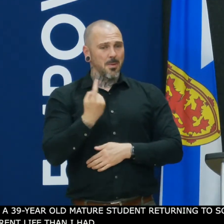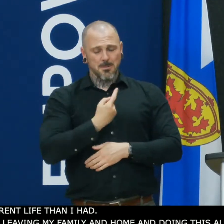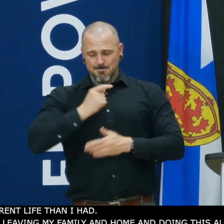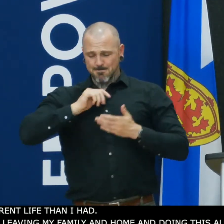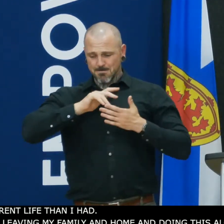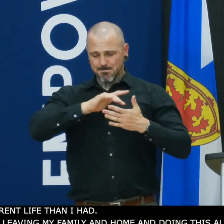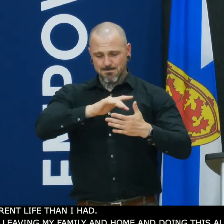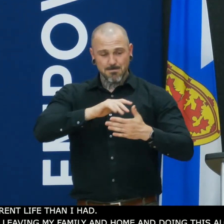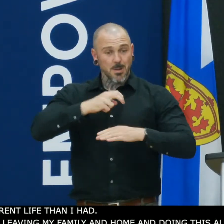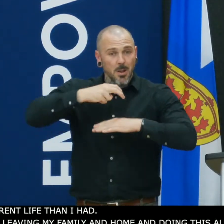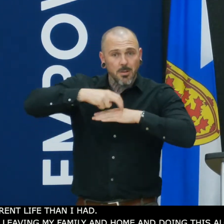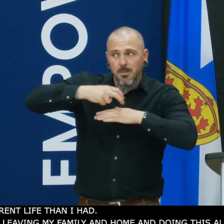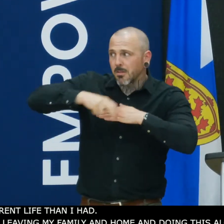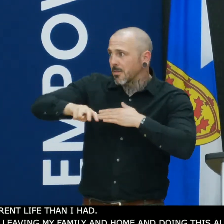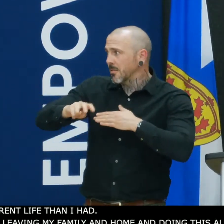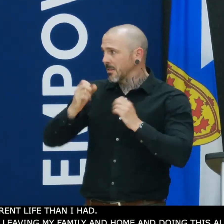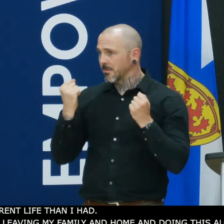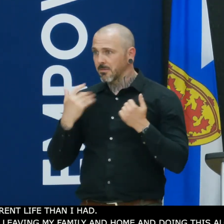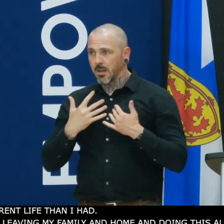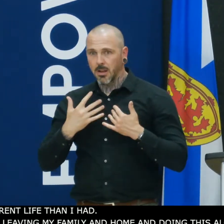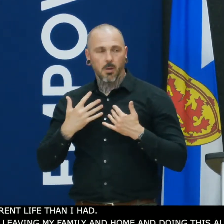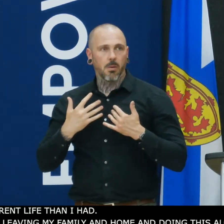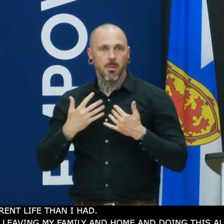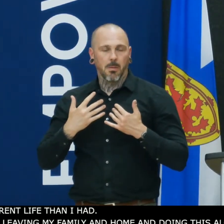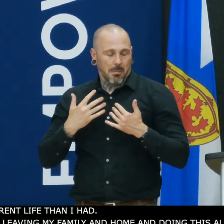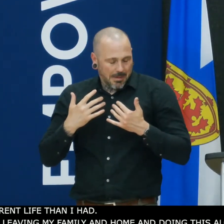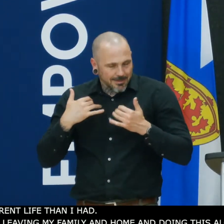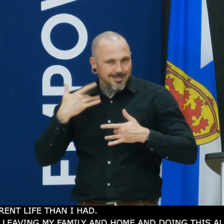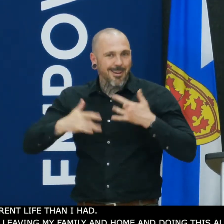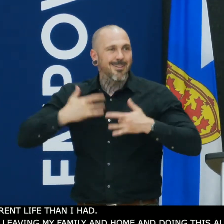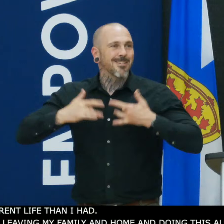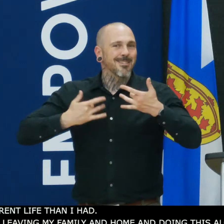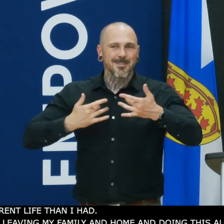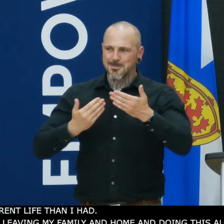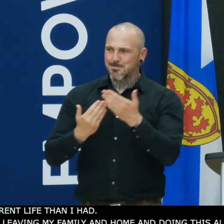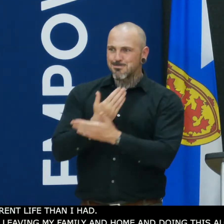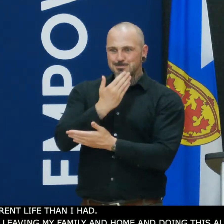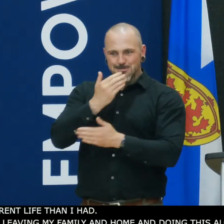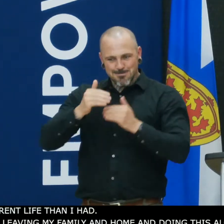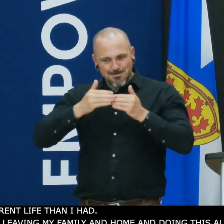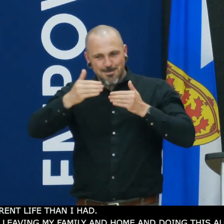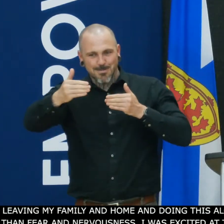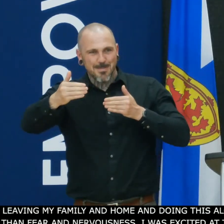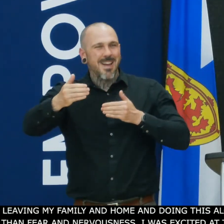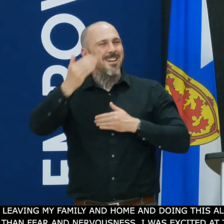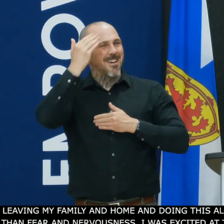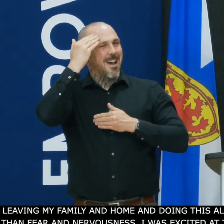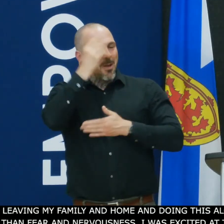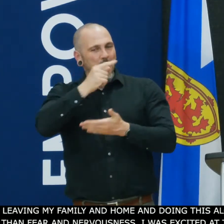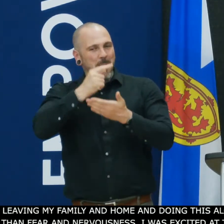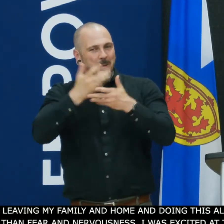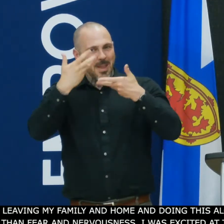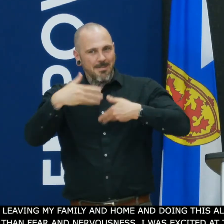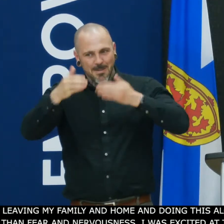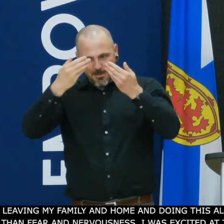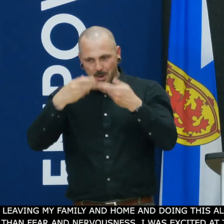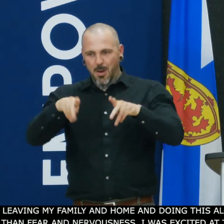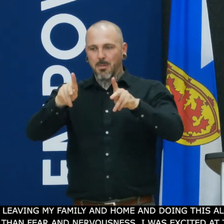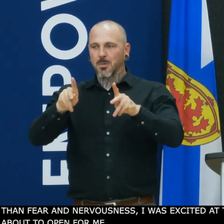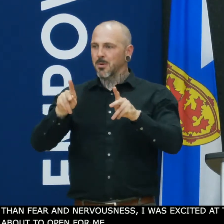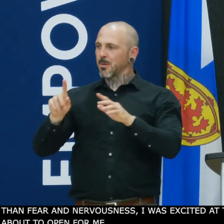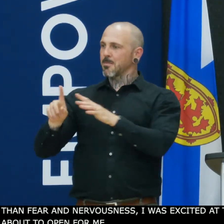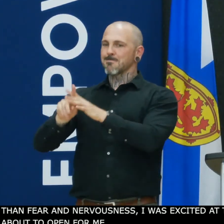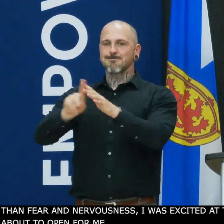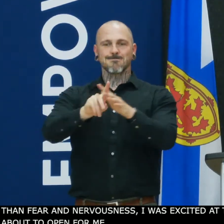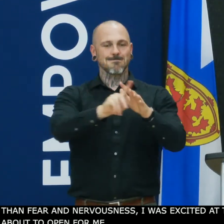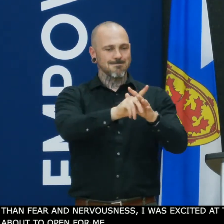and nervousness, I was excited at this new phase of my life and the doors that were about to open for me. I remember my 13-year-old